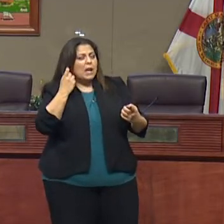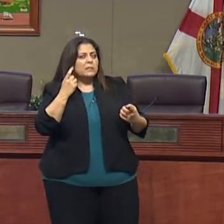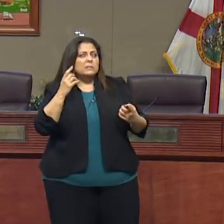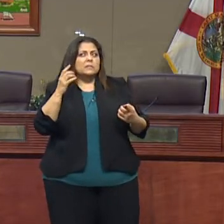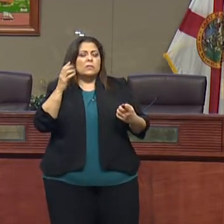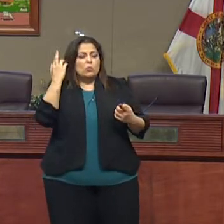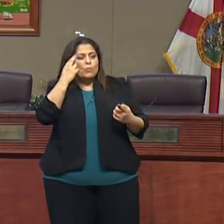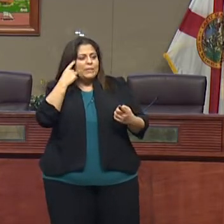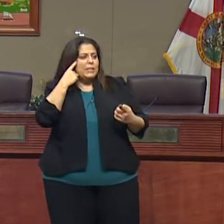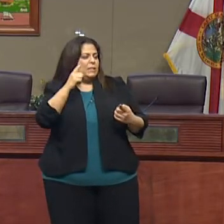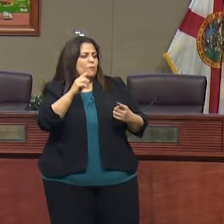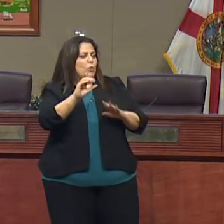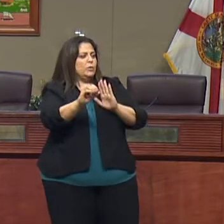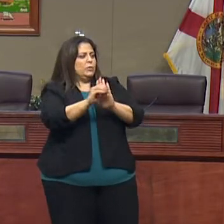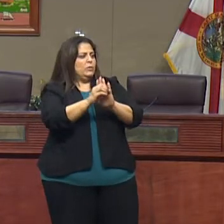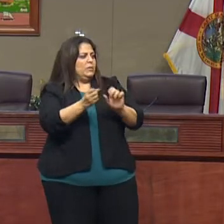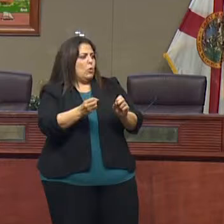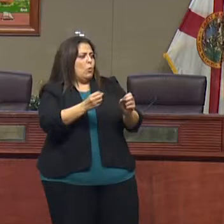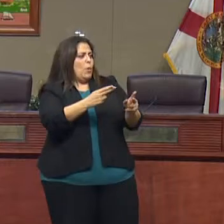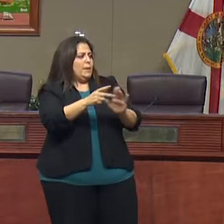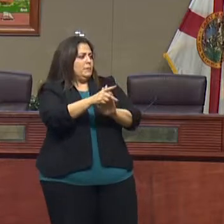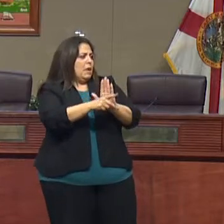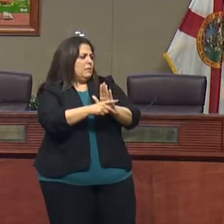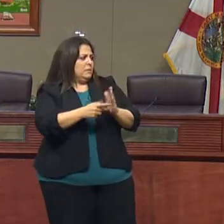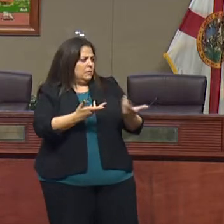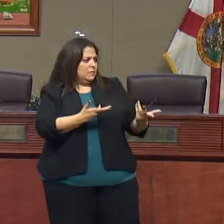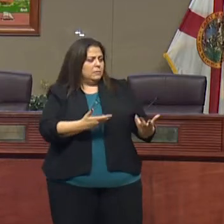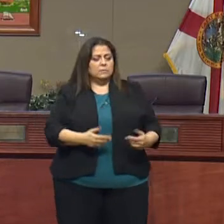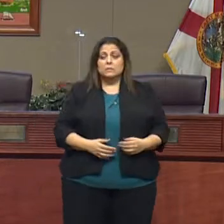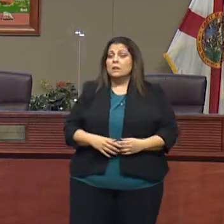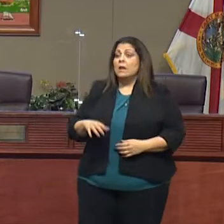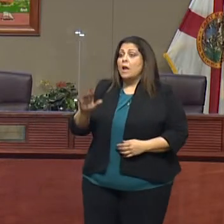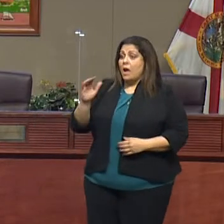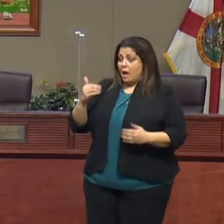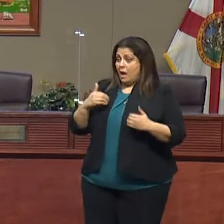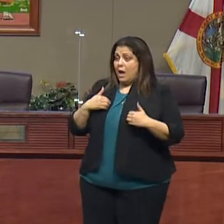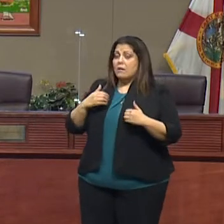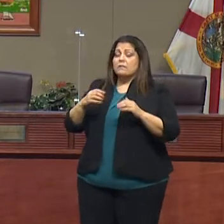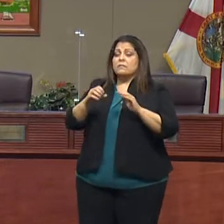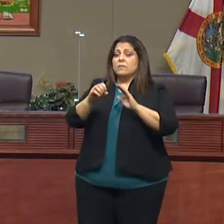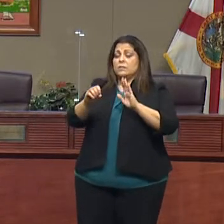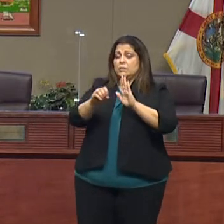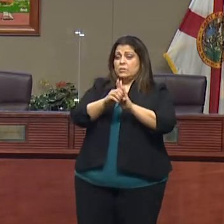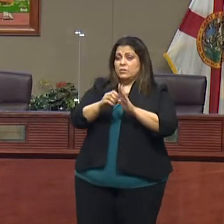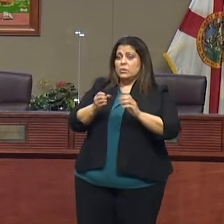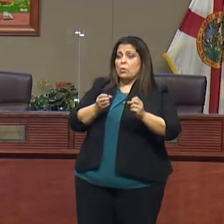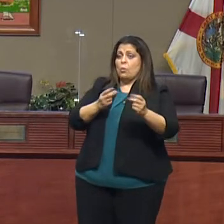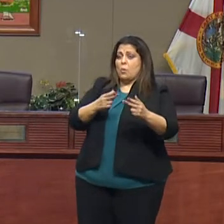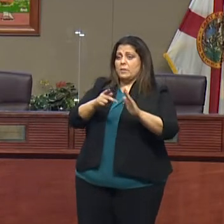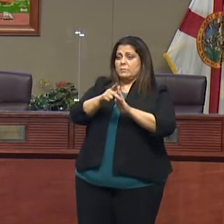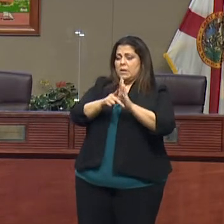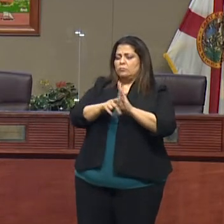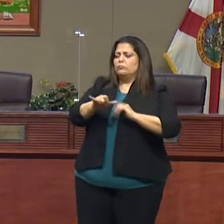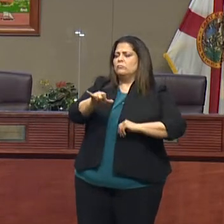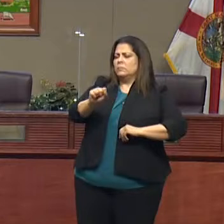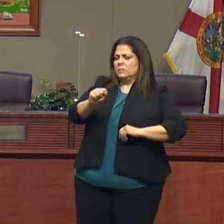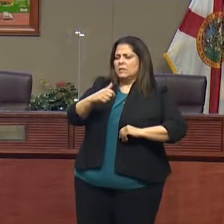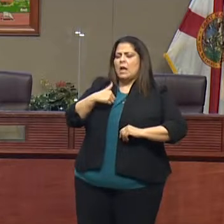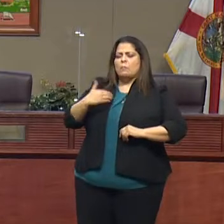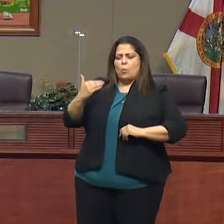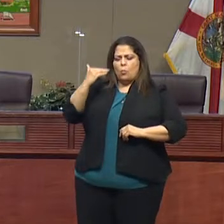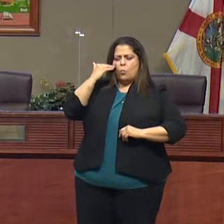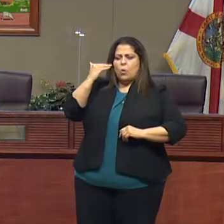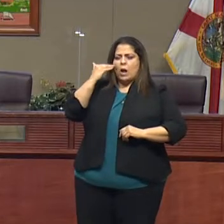policy. There's a zero-waste policy at any of these sites. I am aware that there are